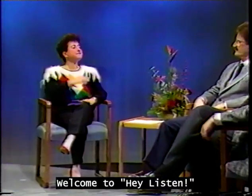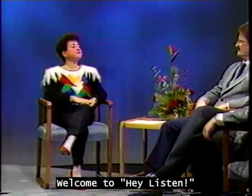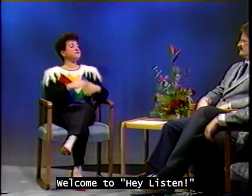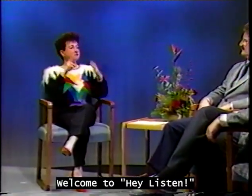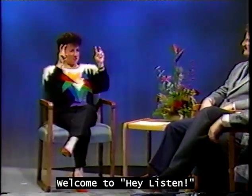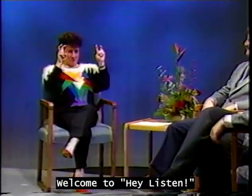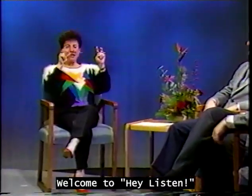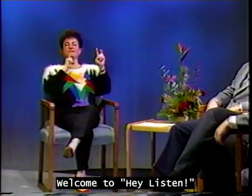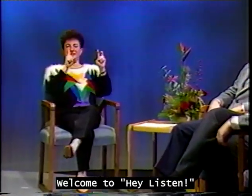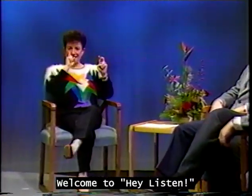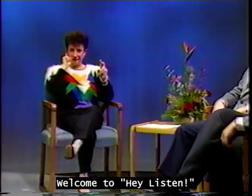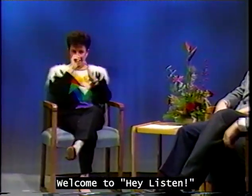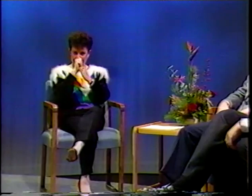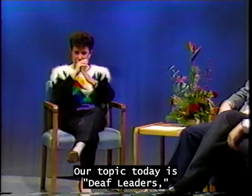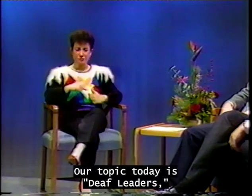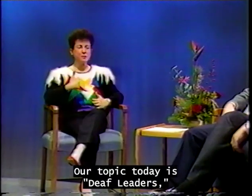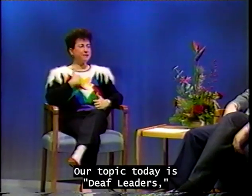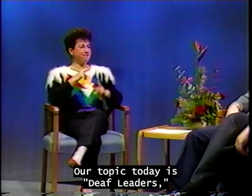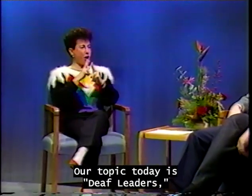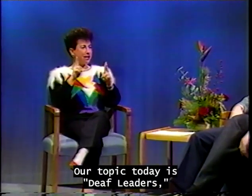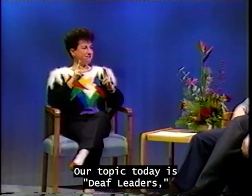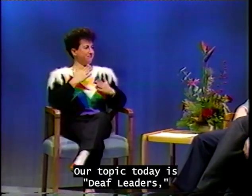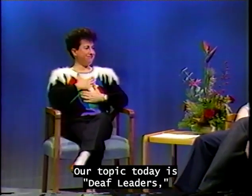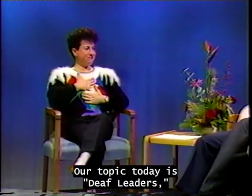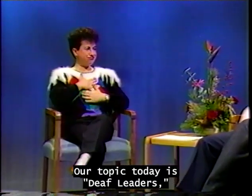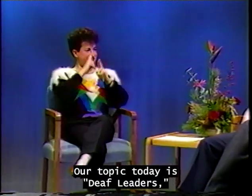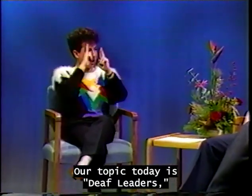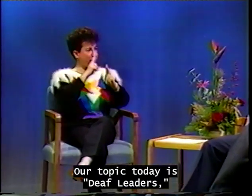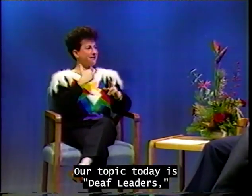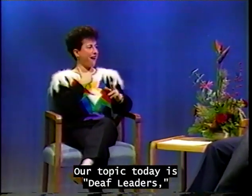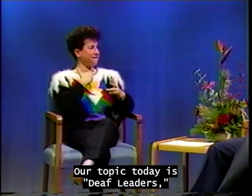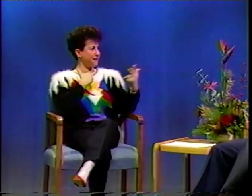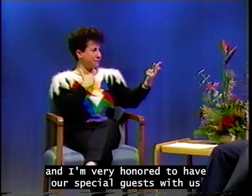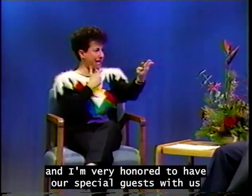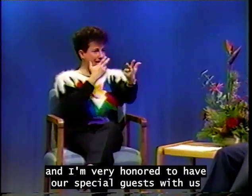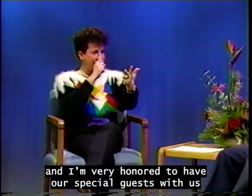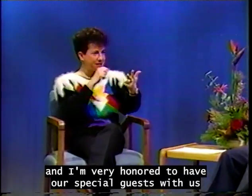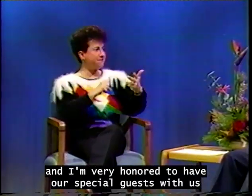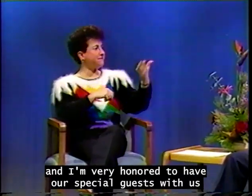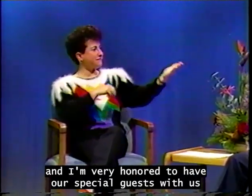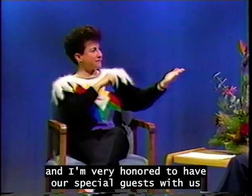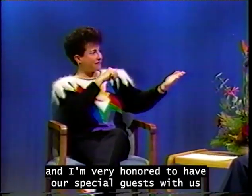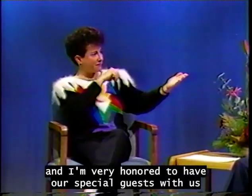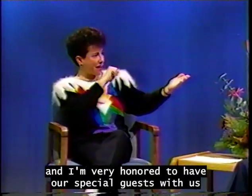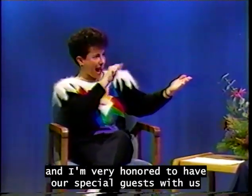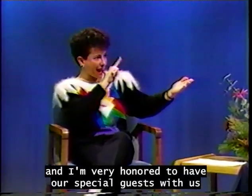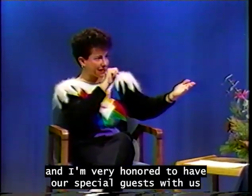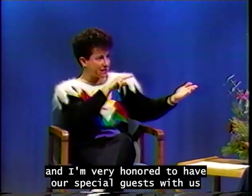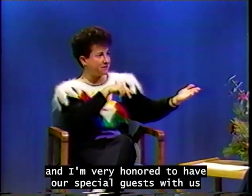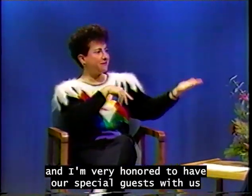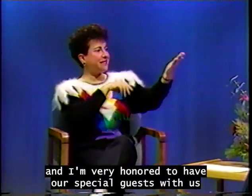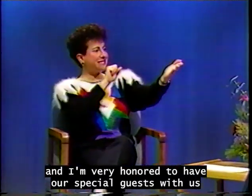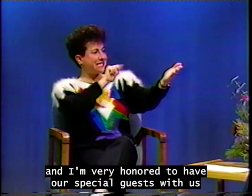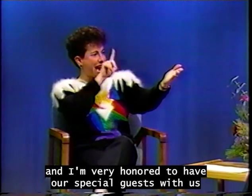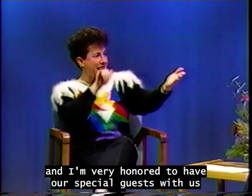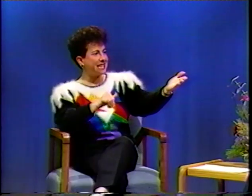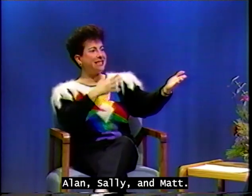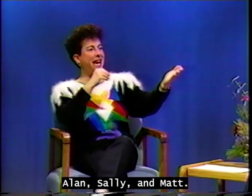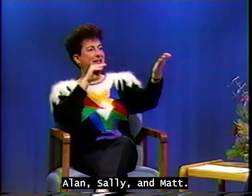Welcome to Hey Listen. Our topic today is deaf leaders, and I'm very honored to have our special guests with us,